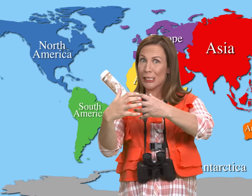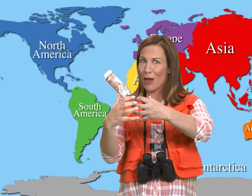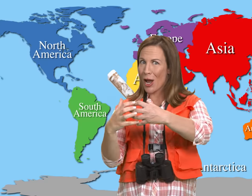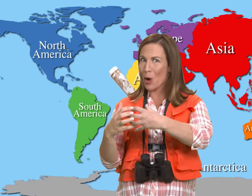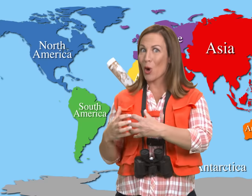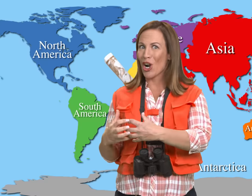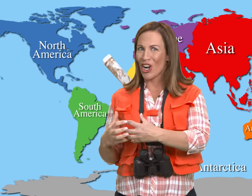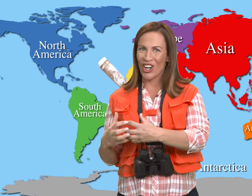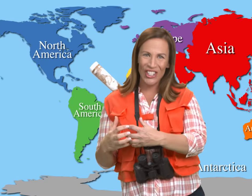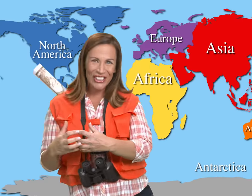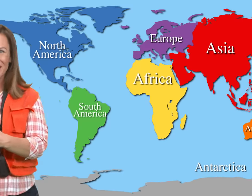of our world.